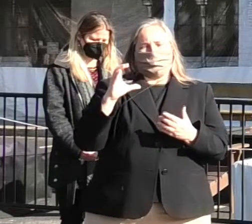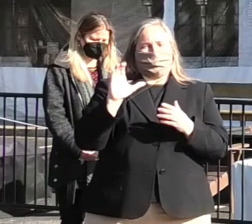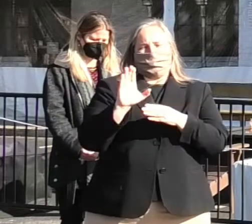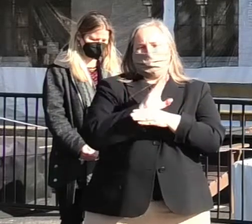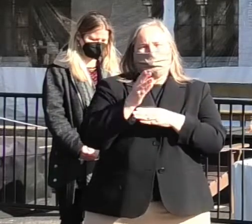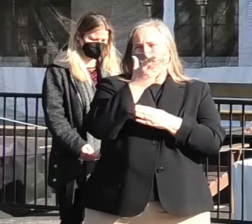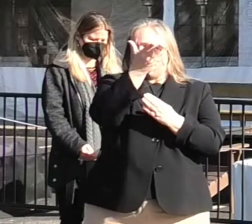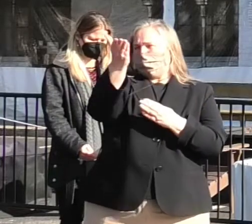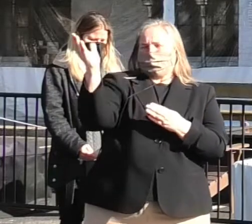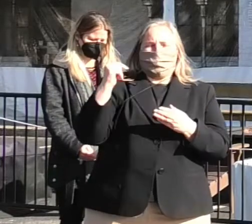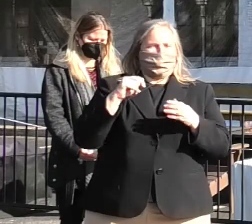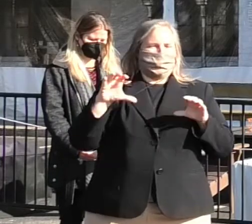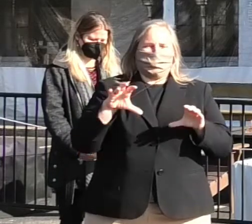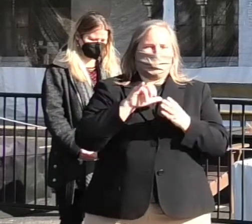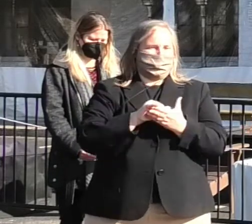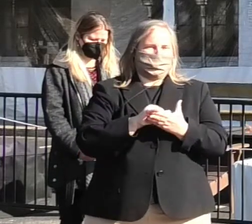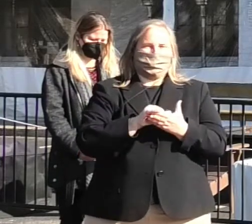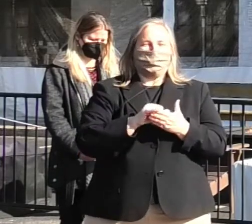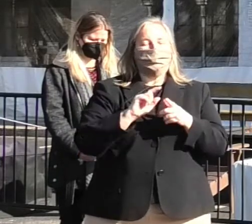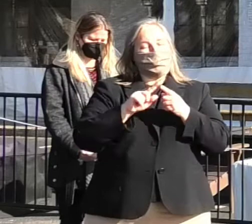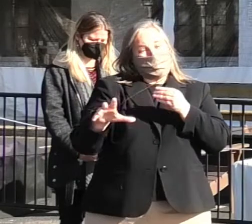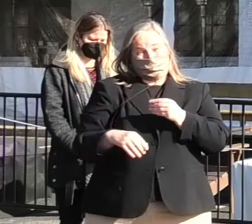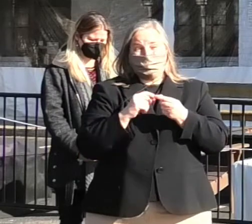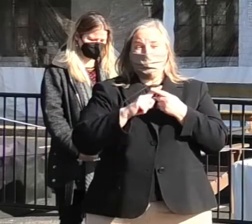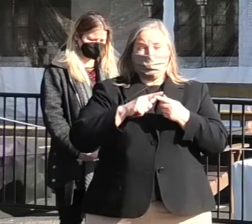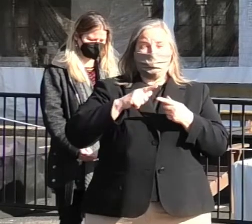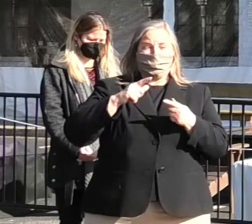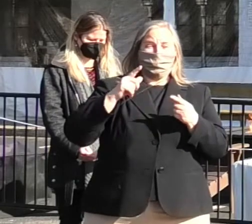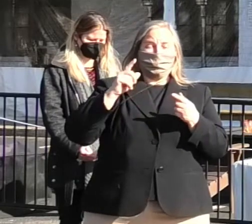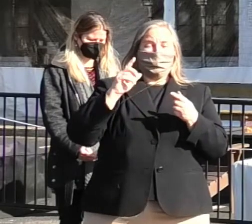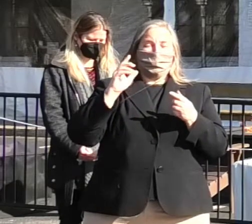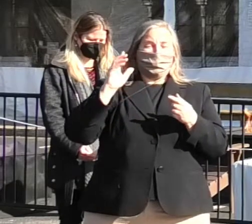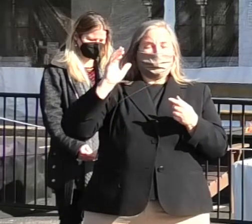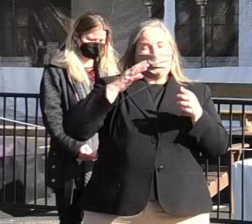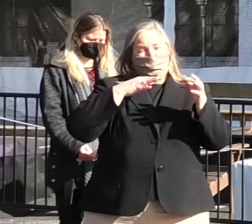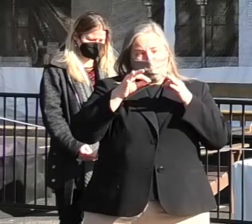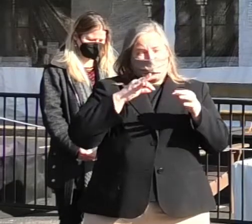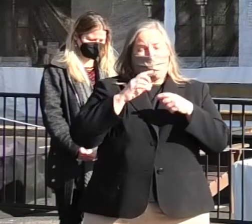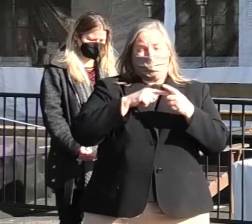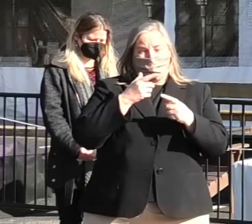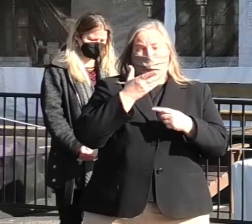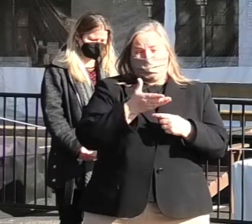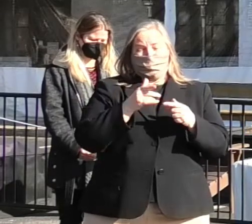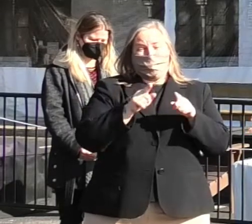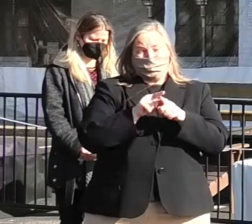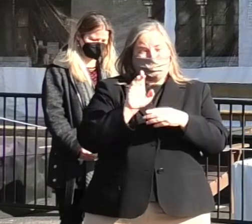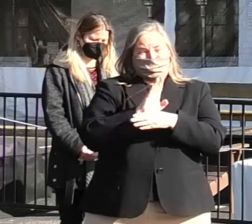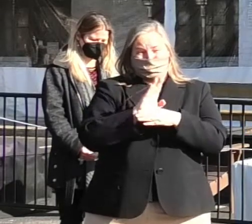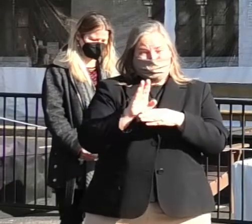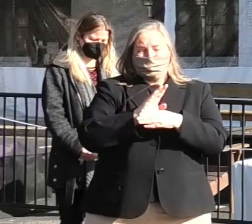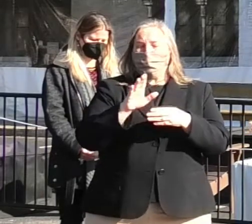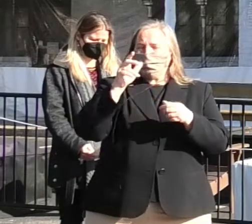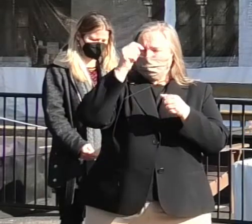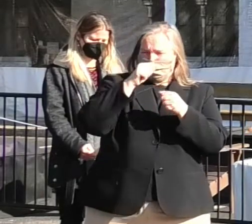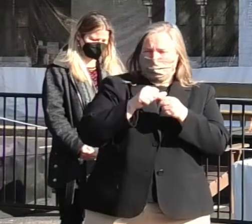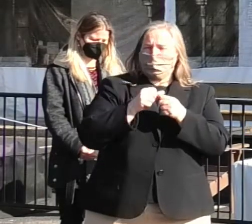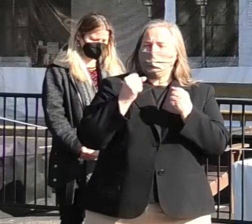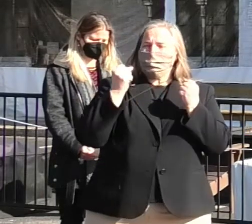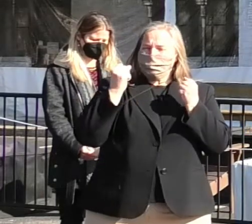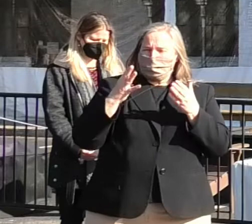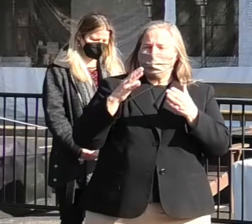it. But in addition to talking about them as just businesses, let's remember what a lot of these